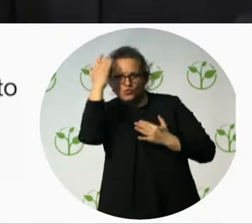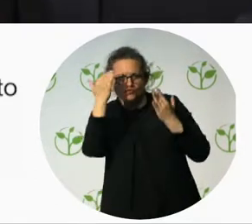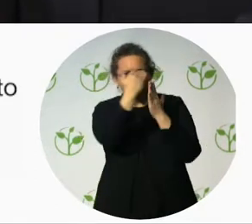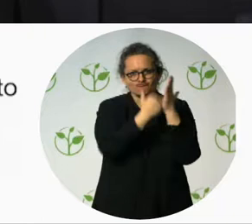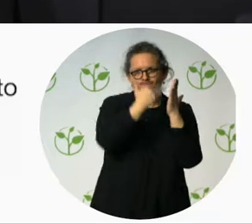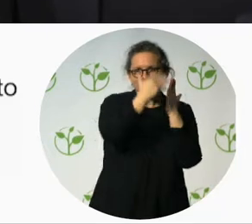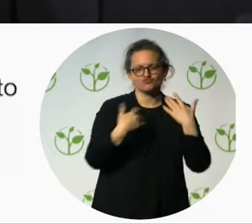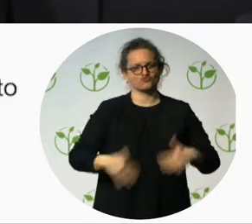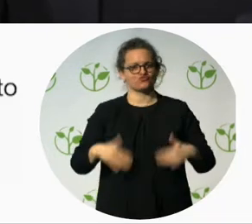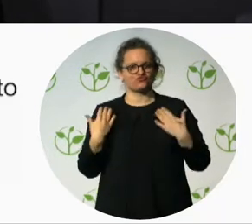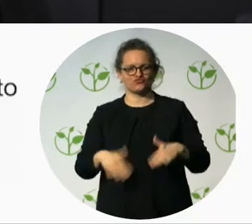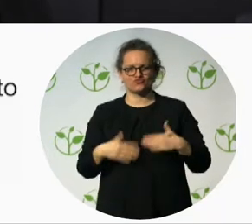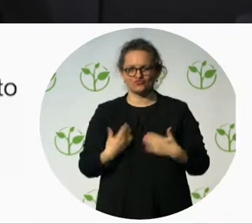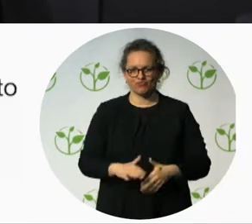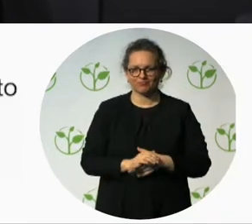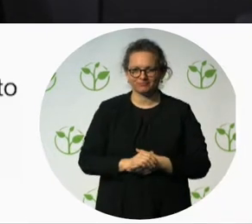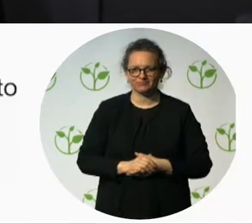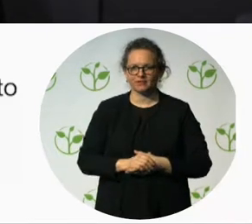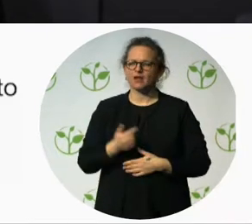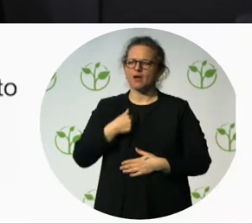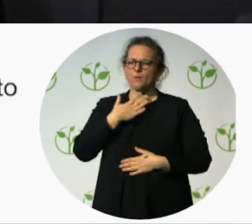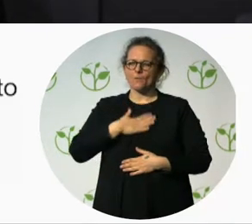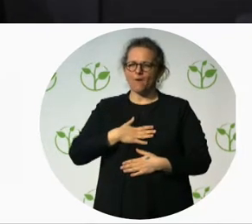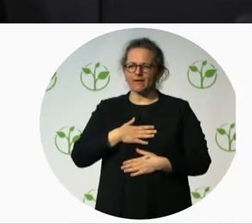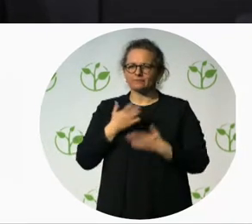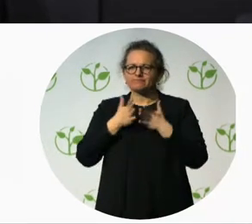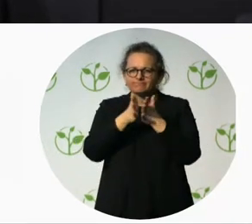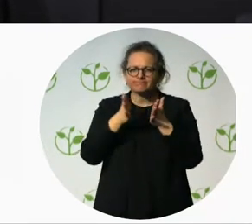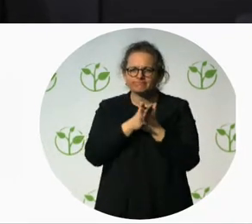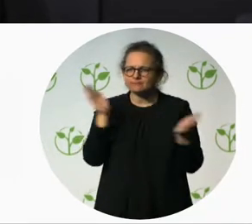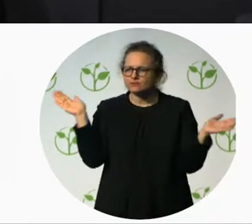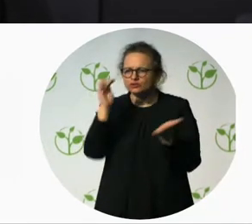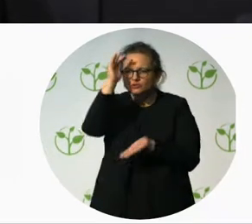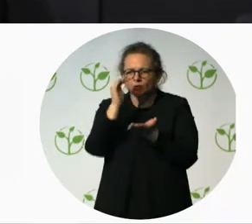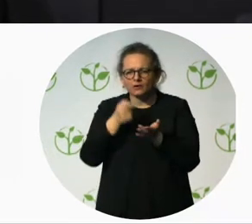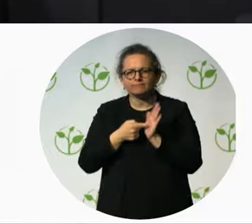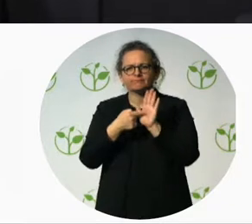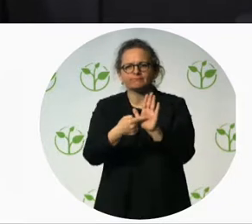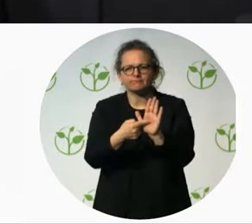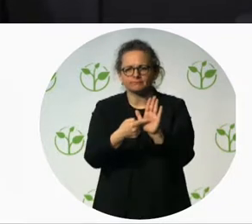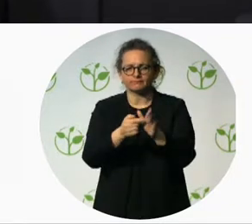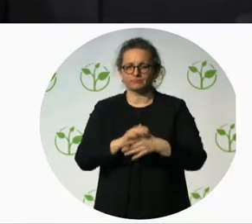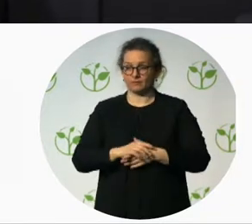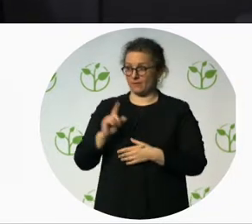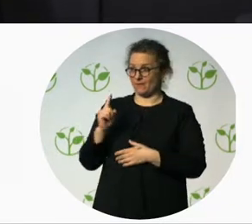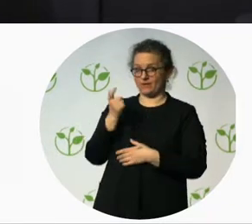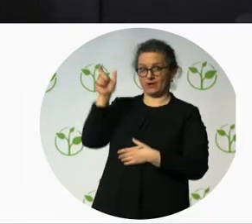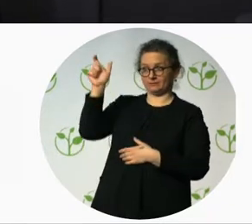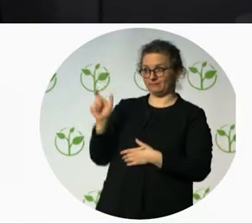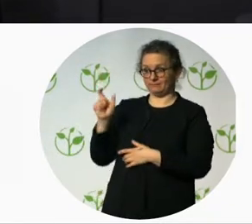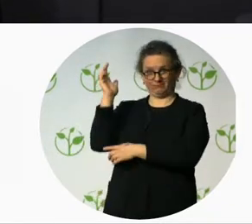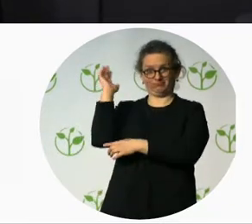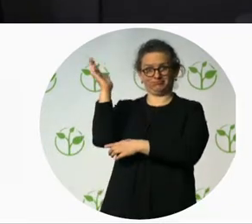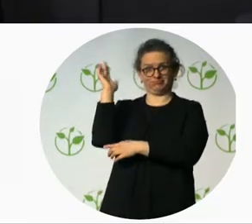just shows you how big this conference is, that to introduce our first keynote speaker, I have not met this